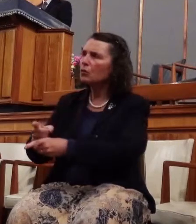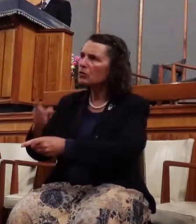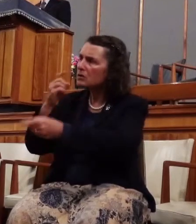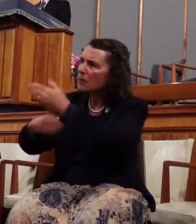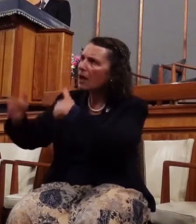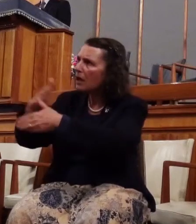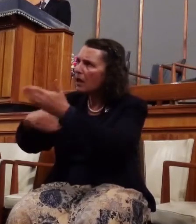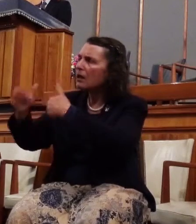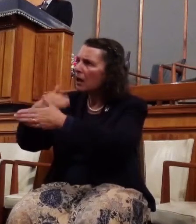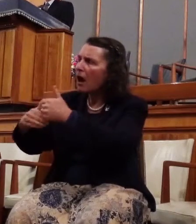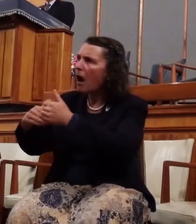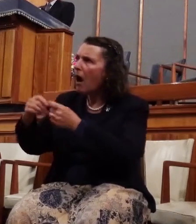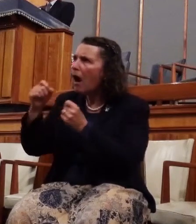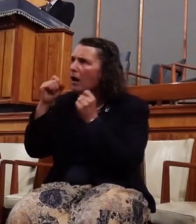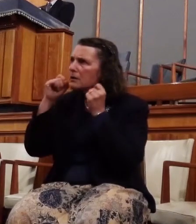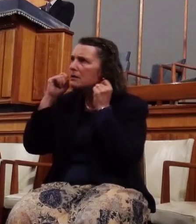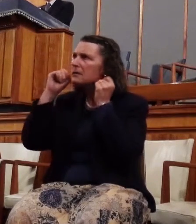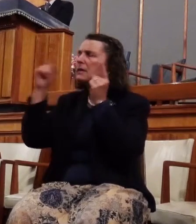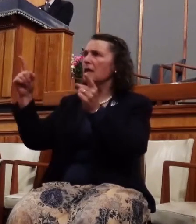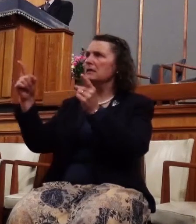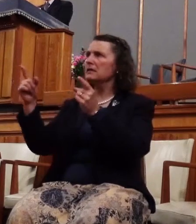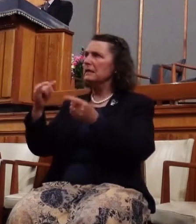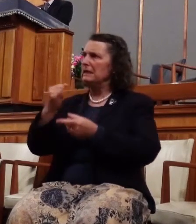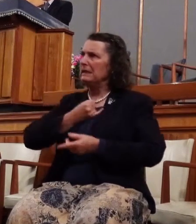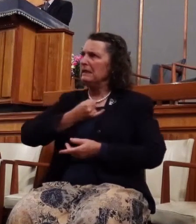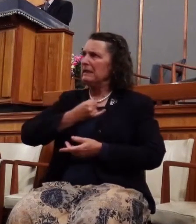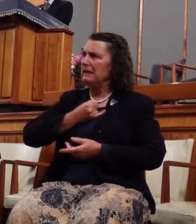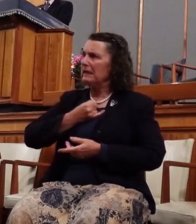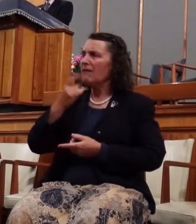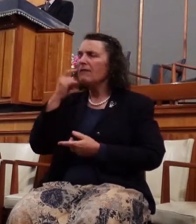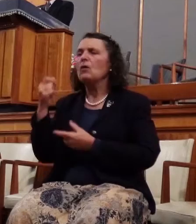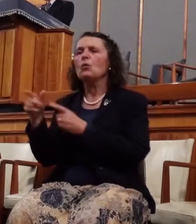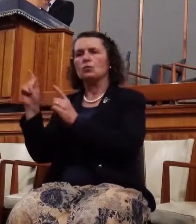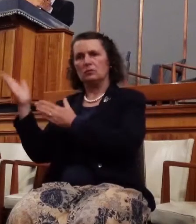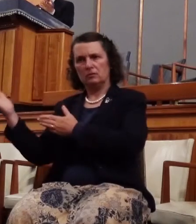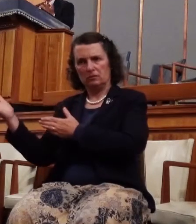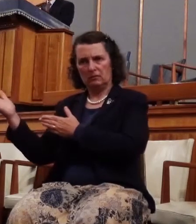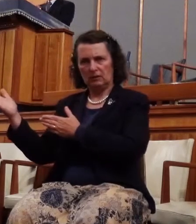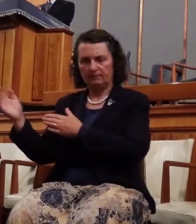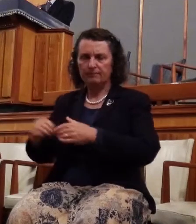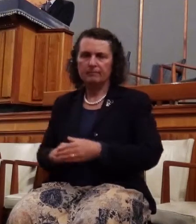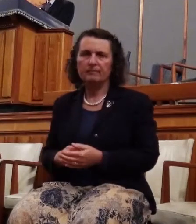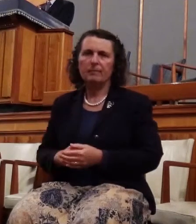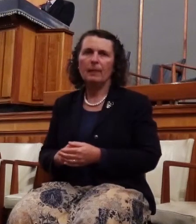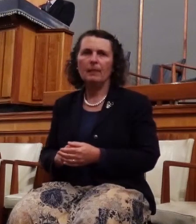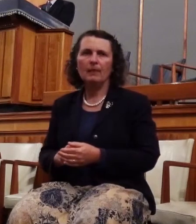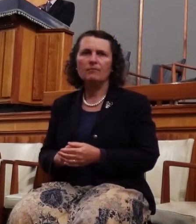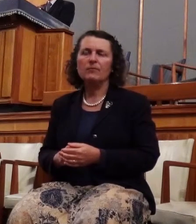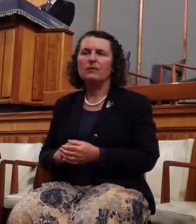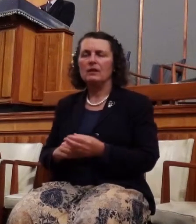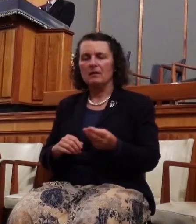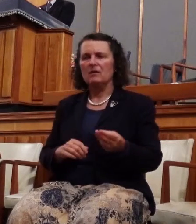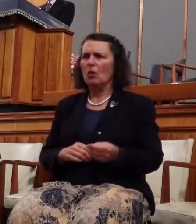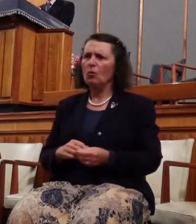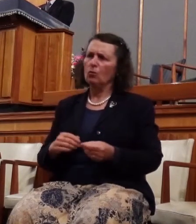the apostles. So it is, as I said, an unlikely conversion. Not the people we